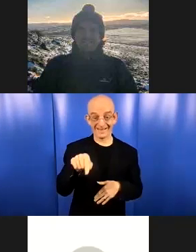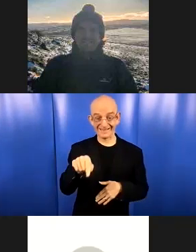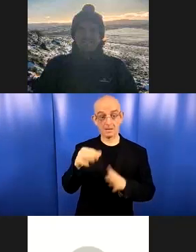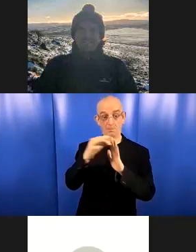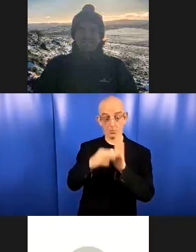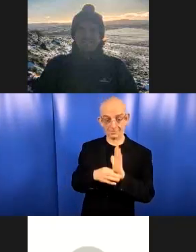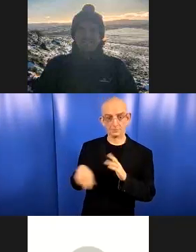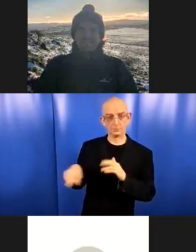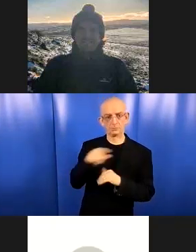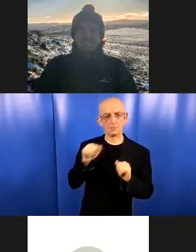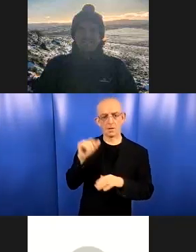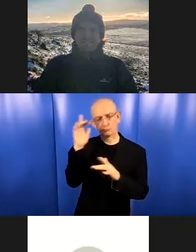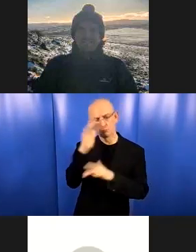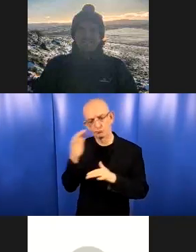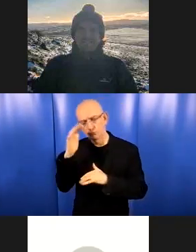frameworks.